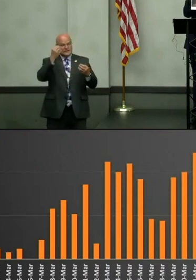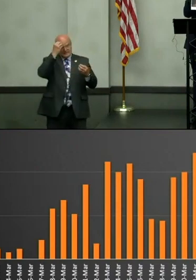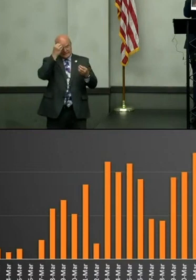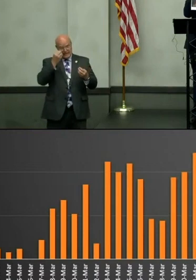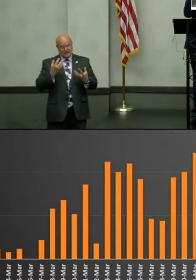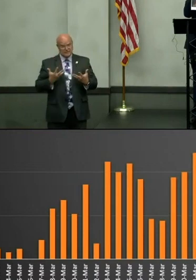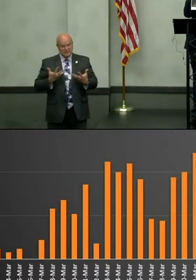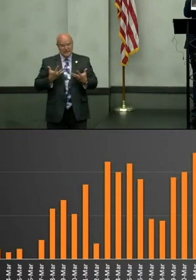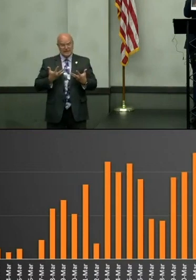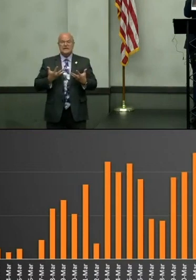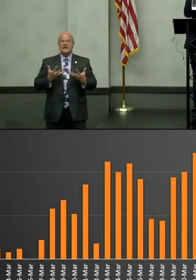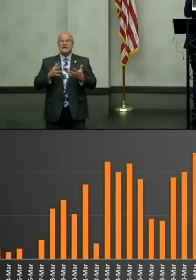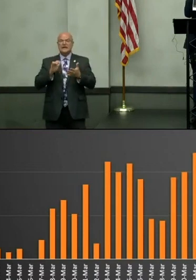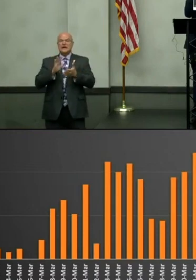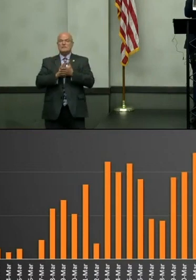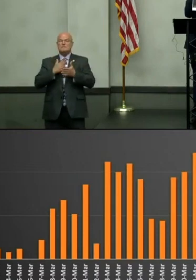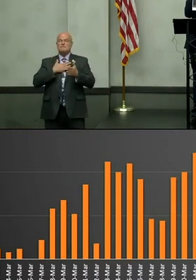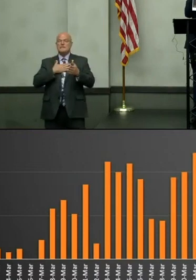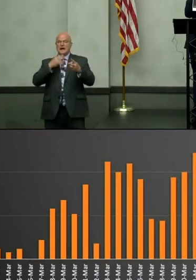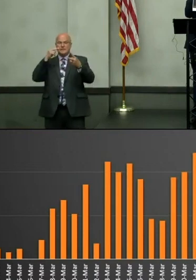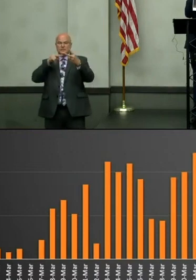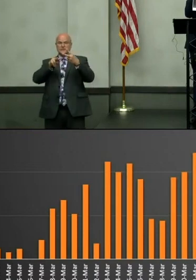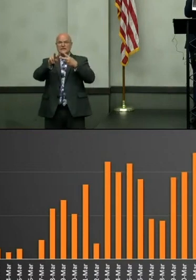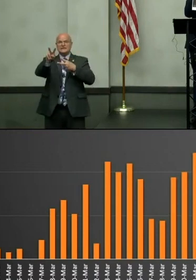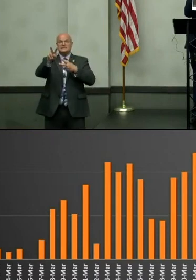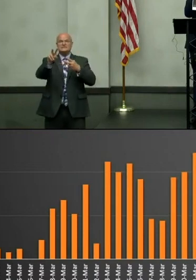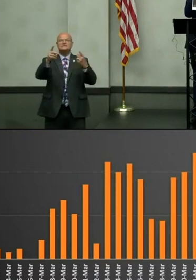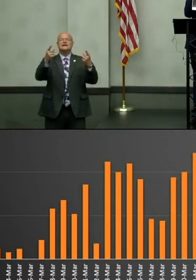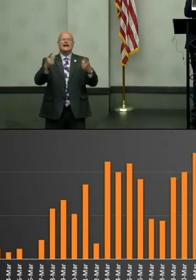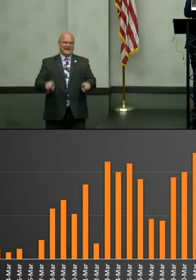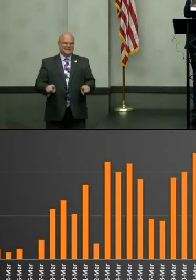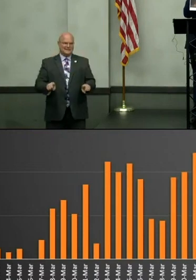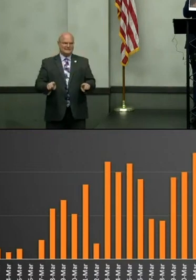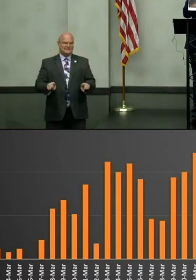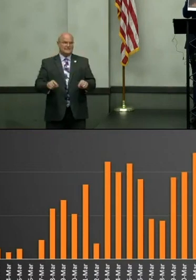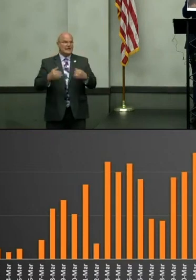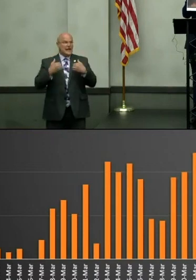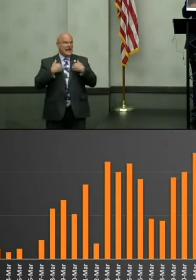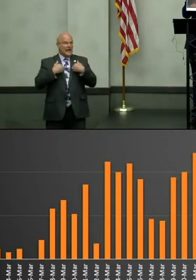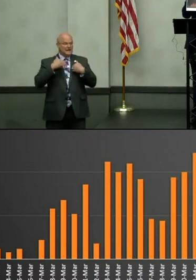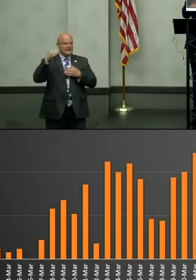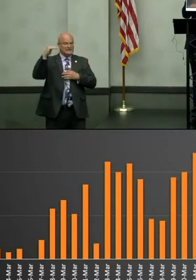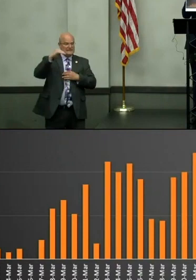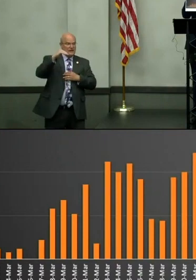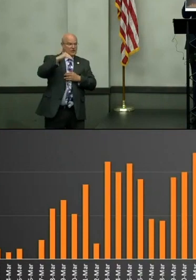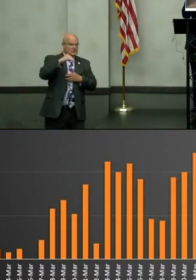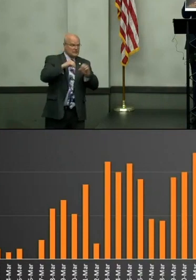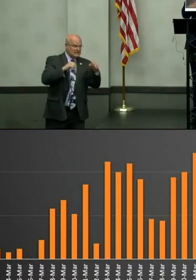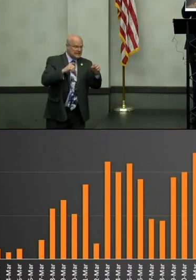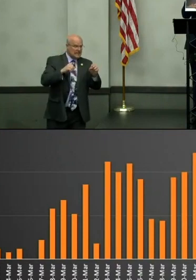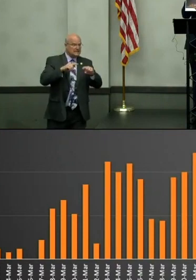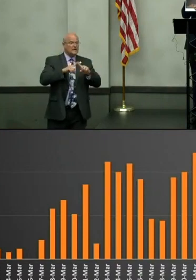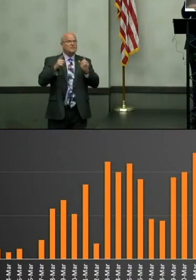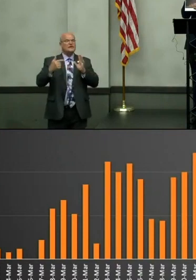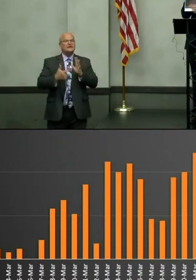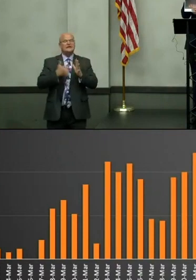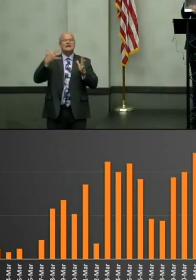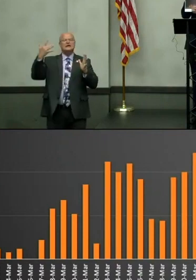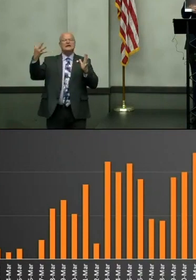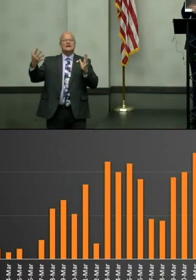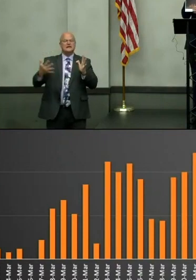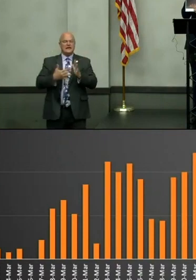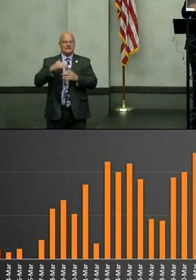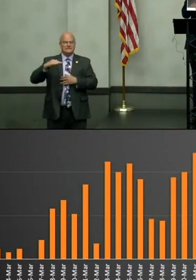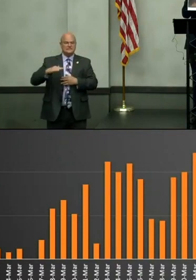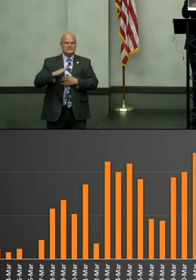tells me is that my prediction is coming true, that while we have a downward trend, we're going to have occasions that it goes